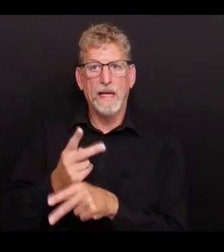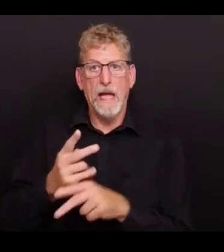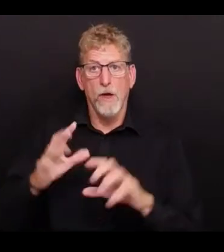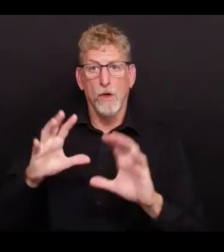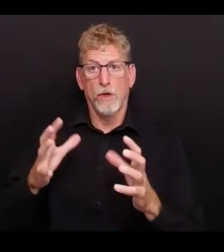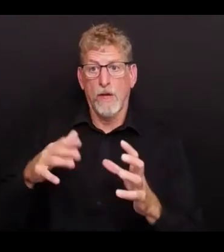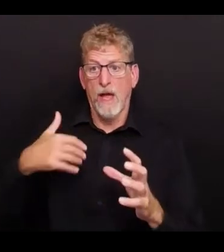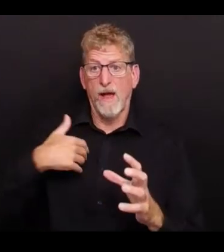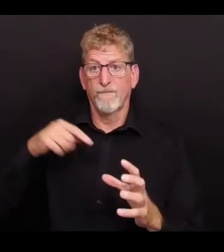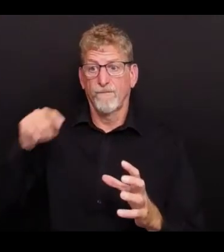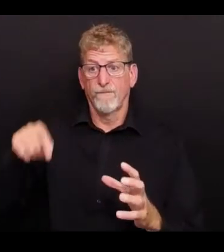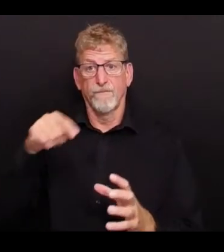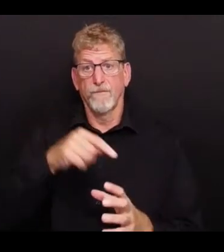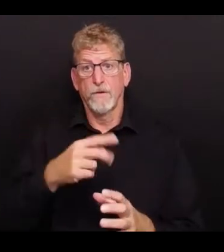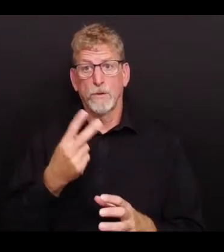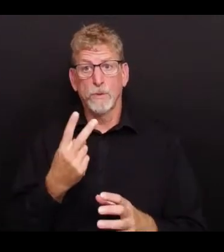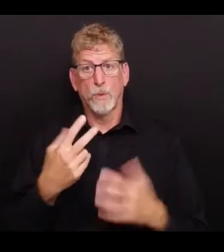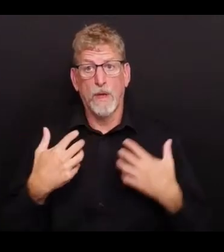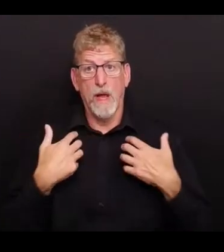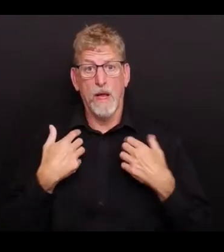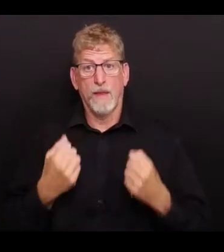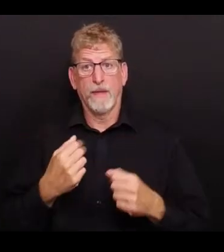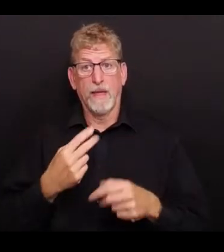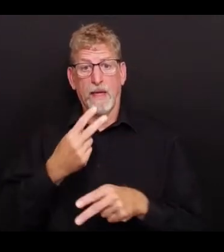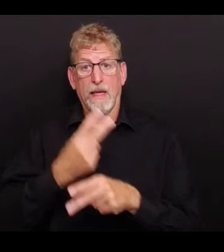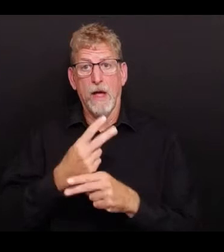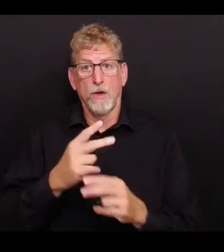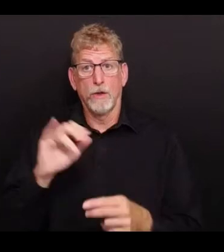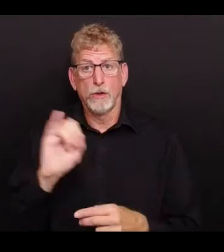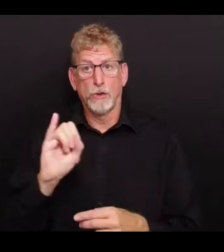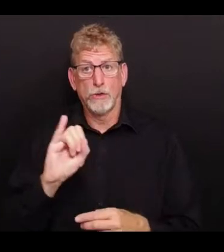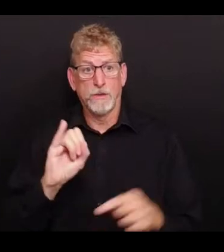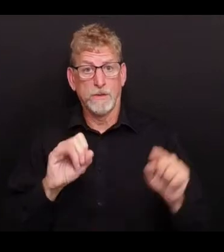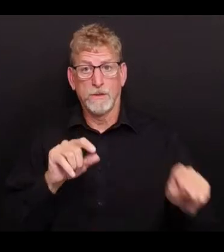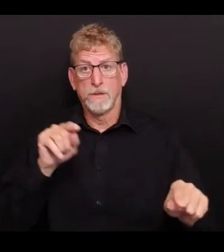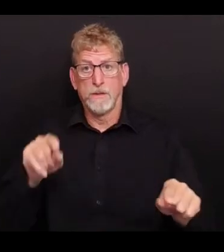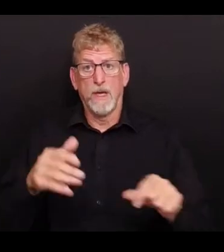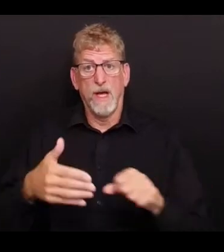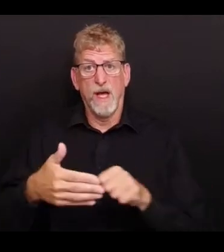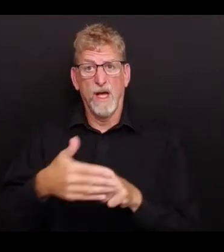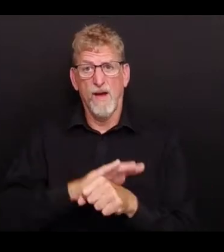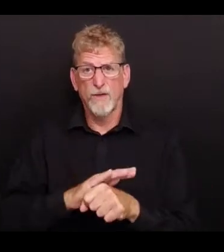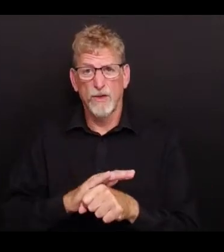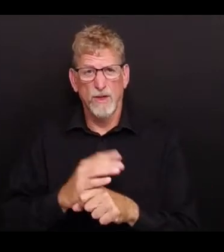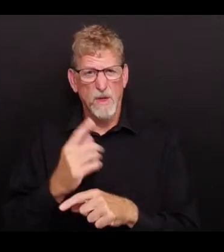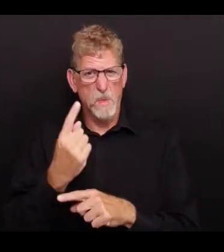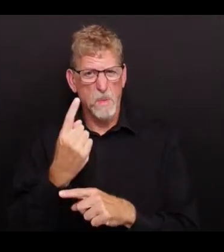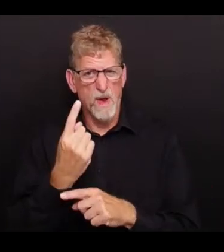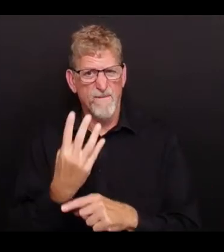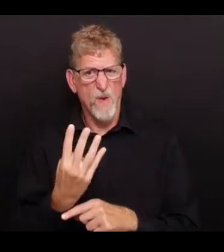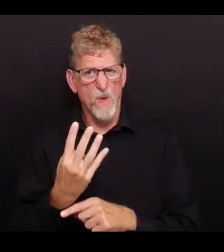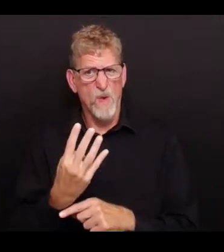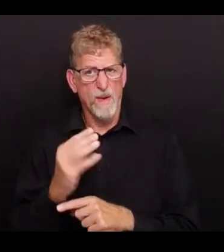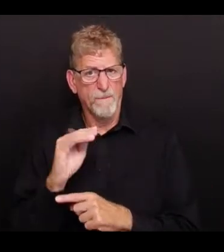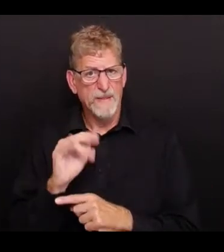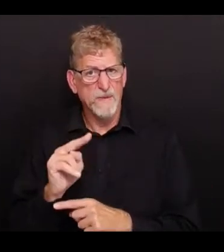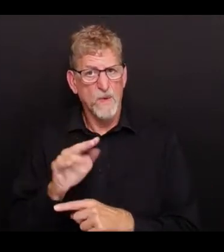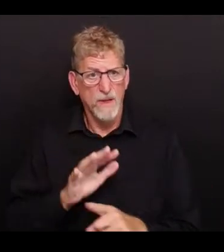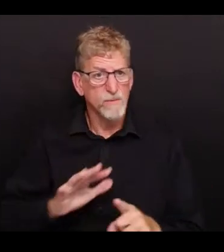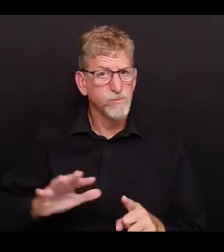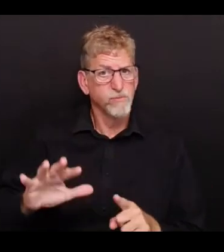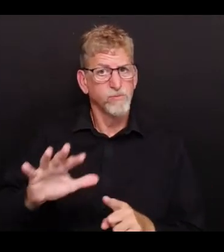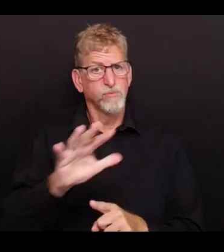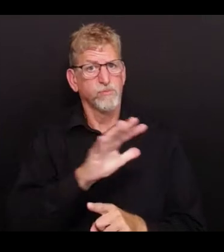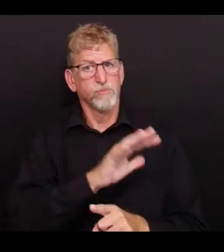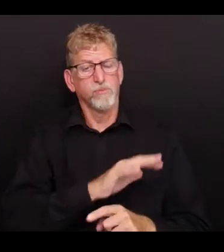1.38 million people, more than 1 in 4 Minnesotans. Low-income and Medicaid enrollees have no barriers to access care that can